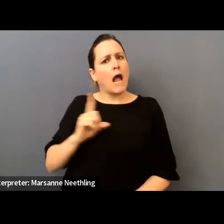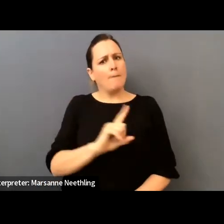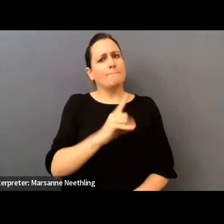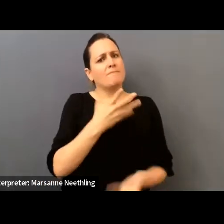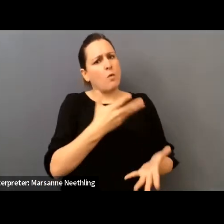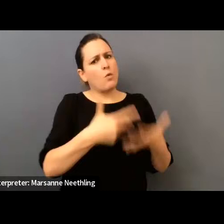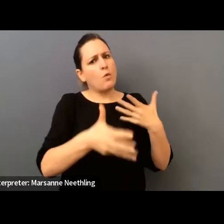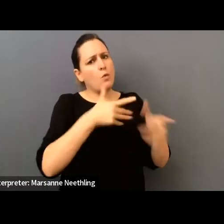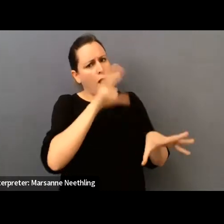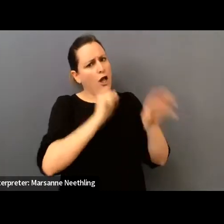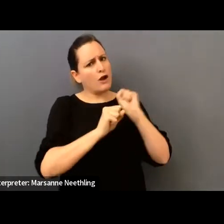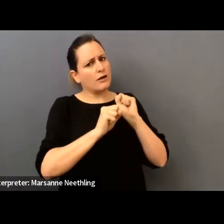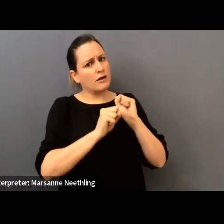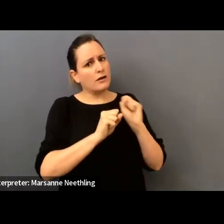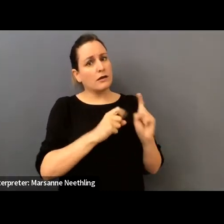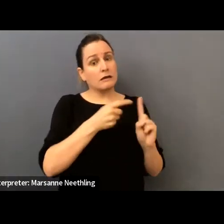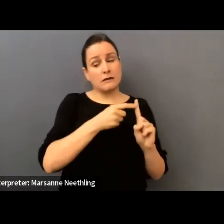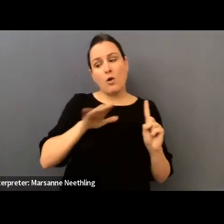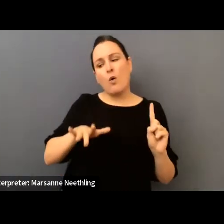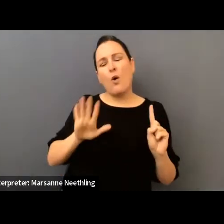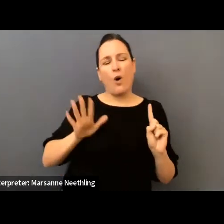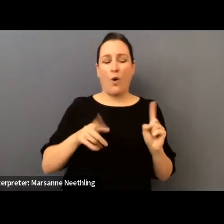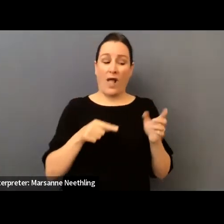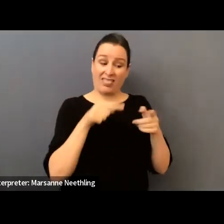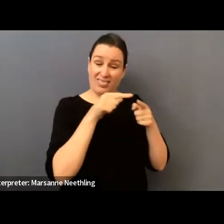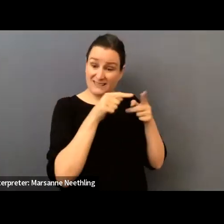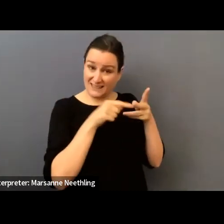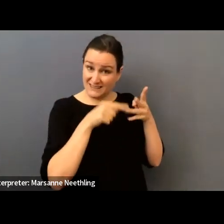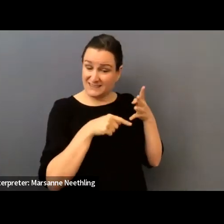subject we don't do with deaf learners.